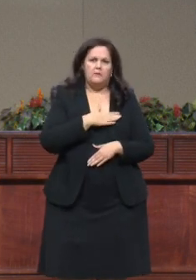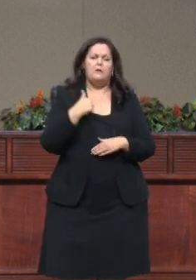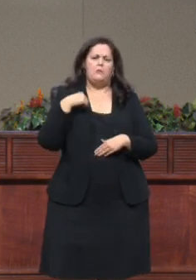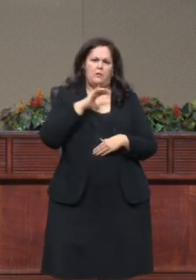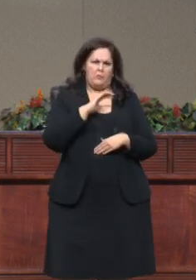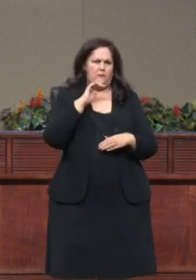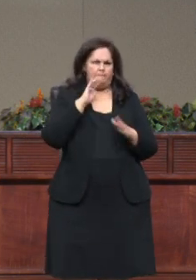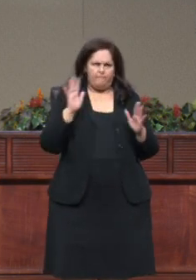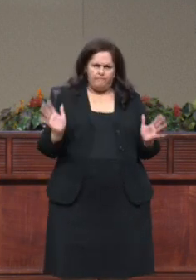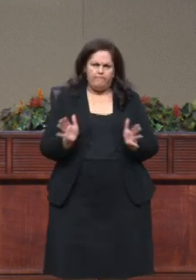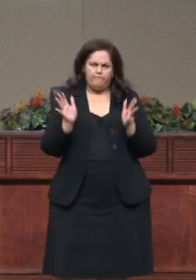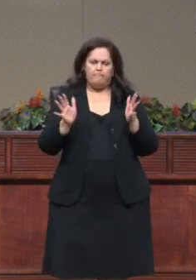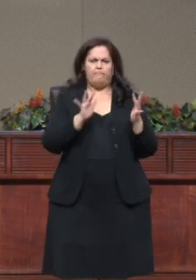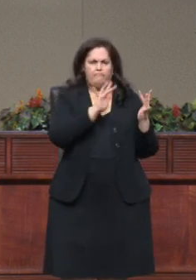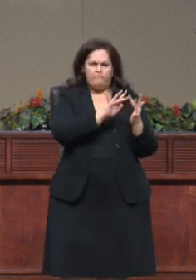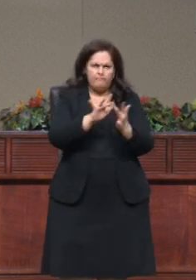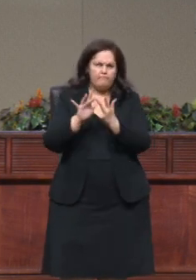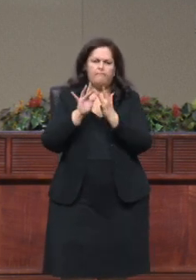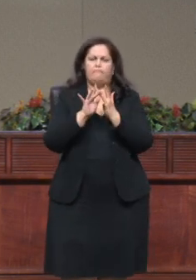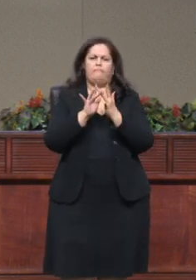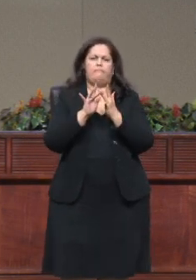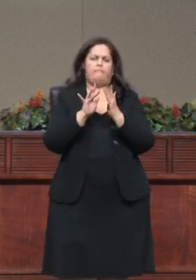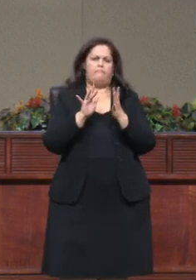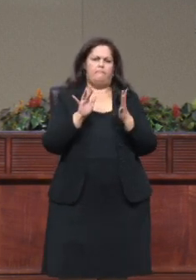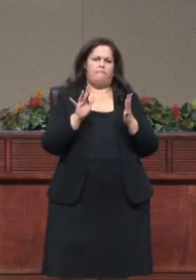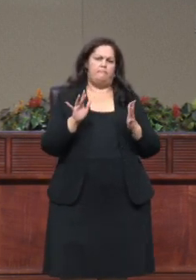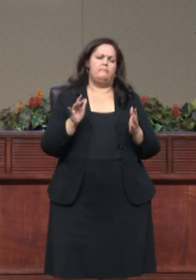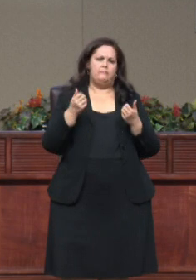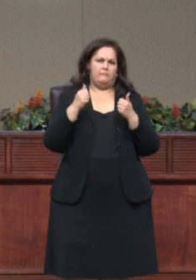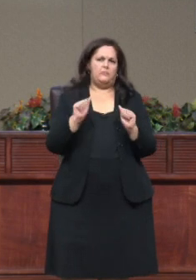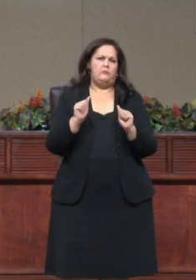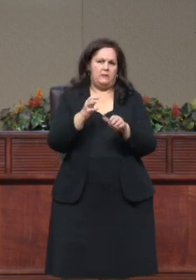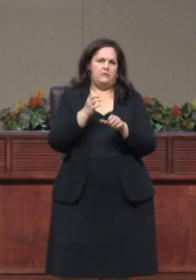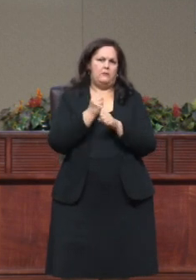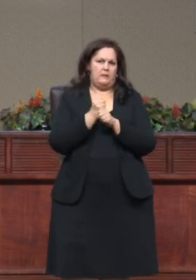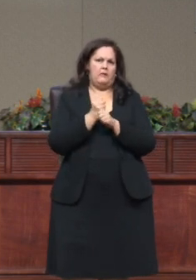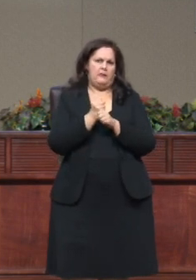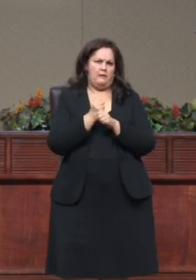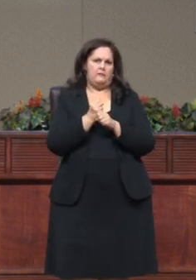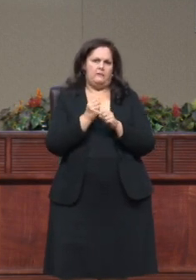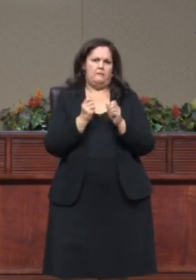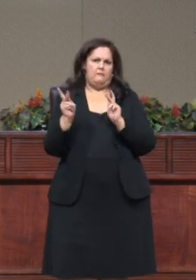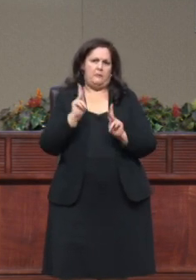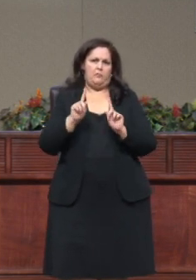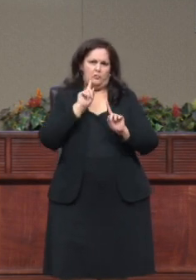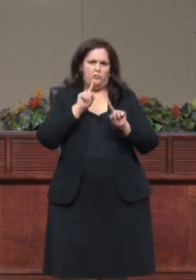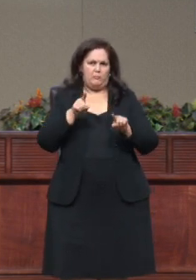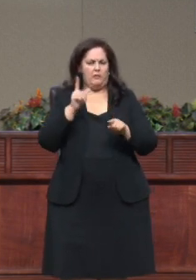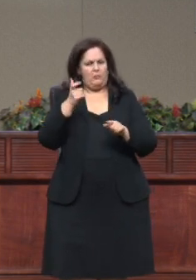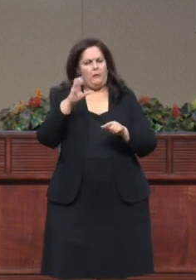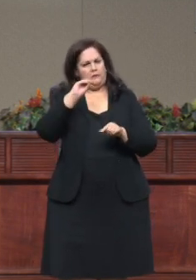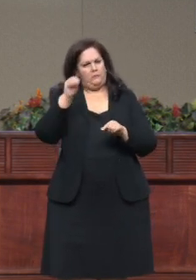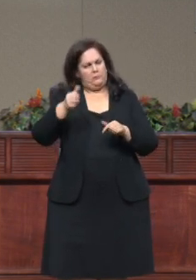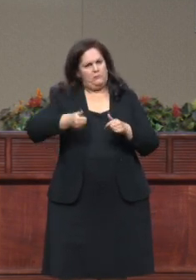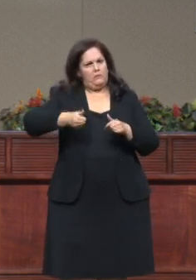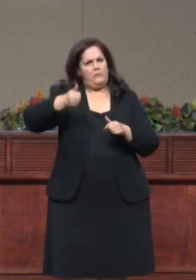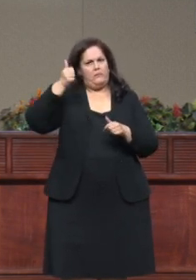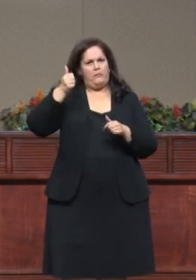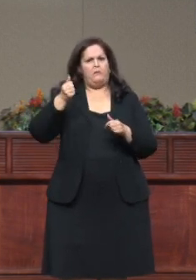with the clergy here within Orange County to try to get those numbers up. We want to surpass